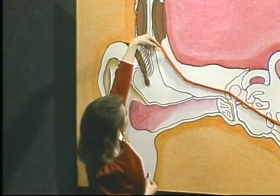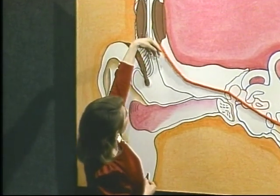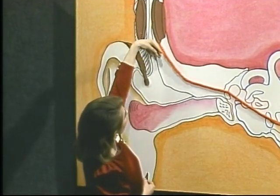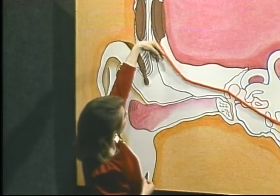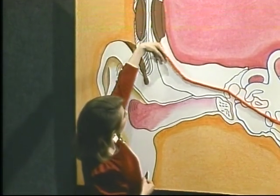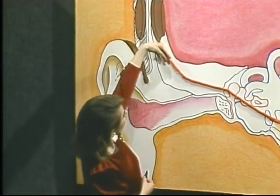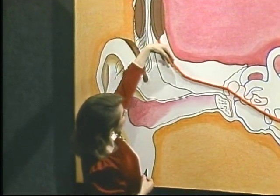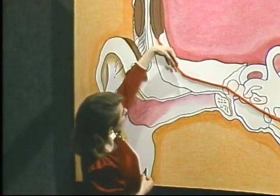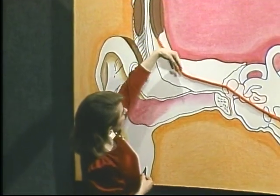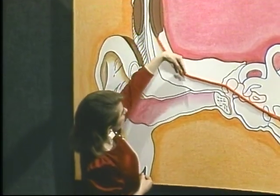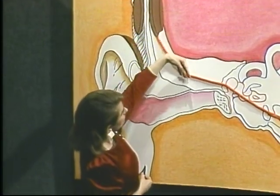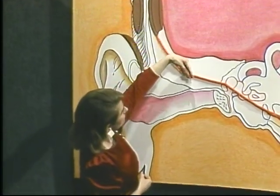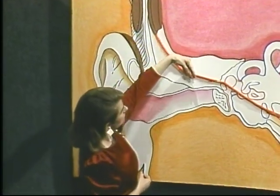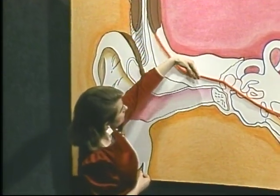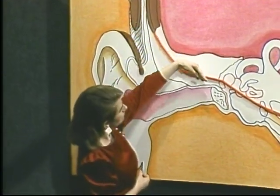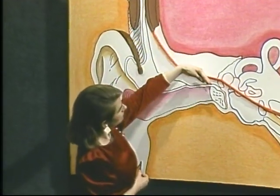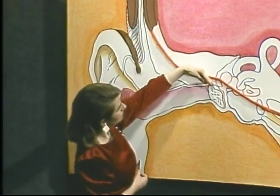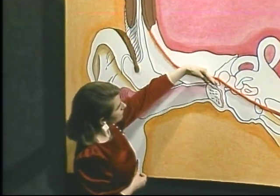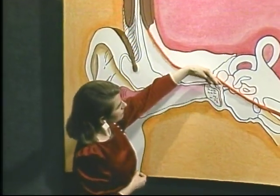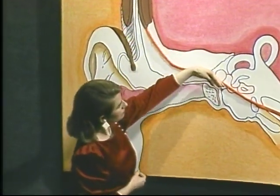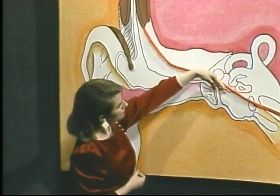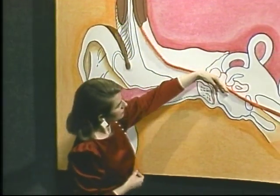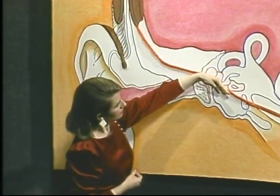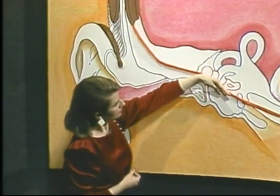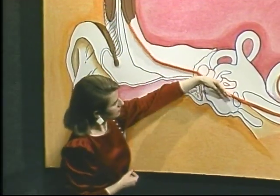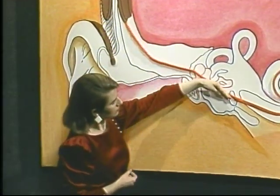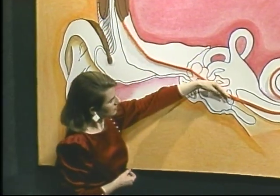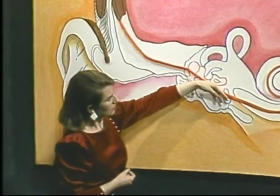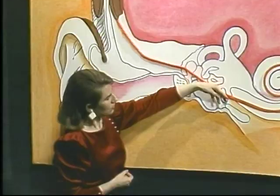The signal travels down the 22 electrodes,